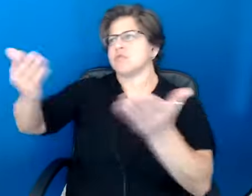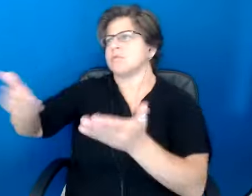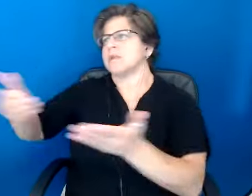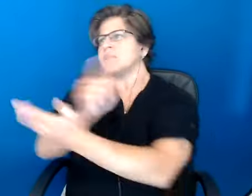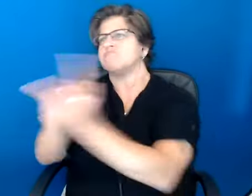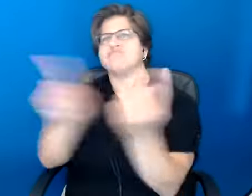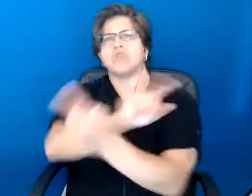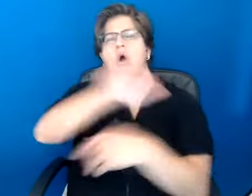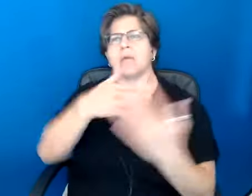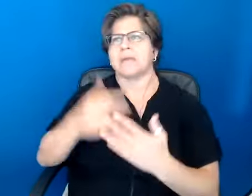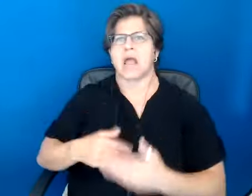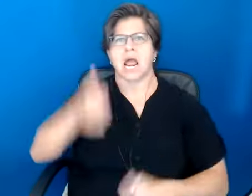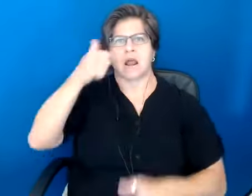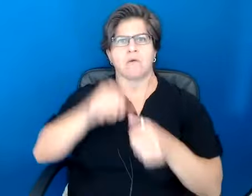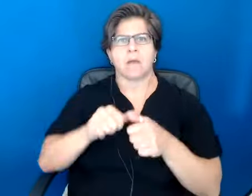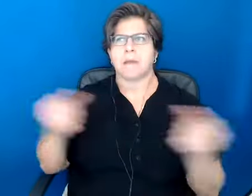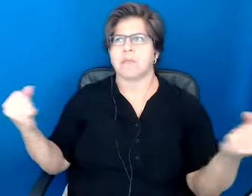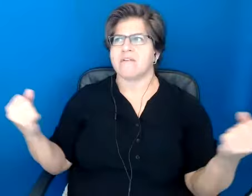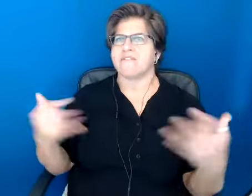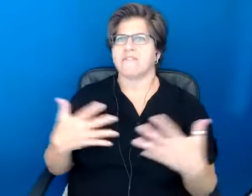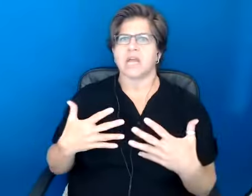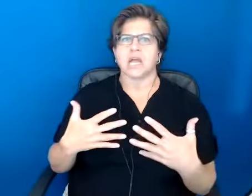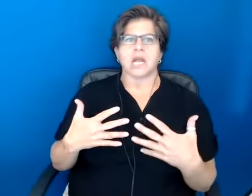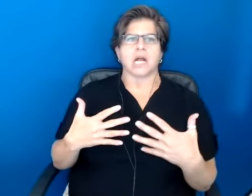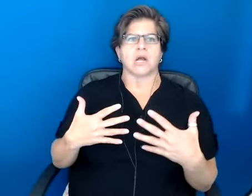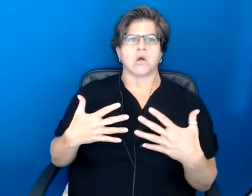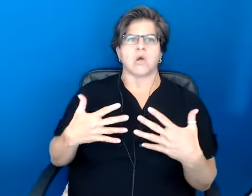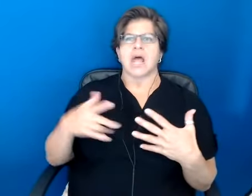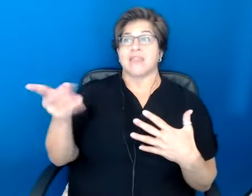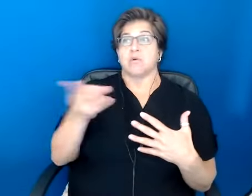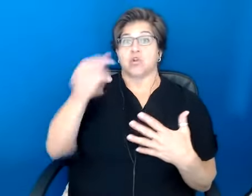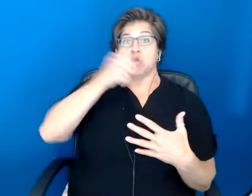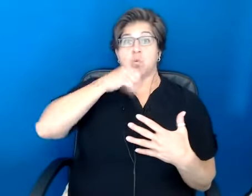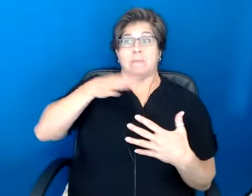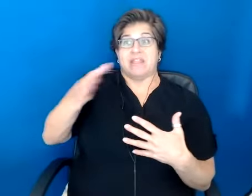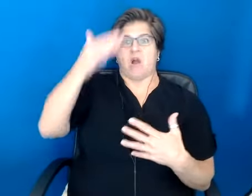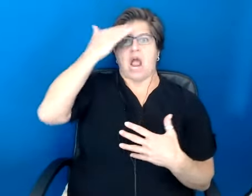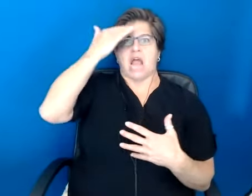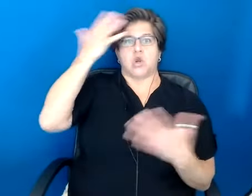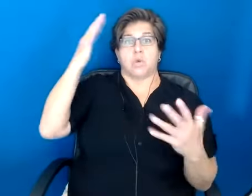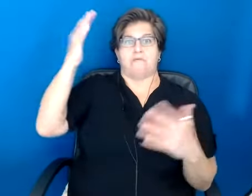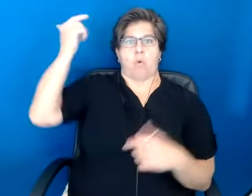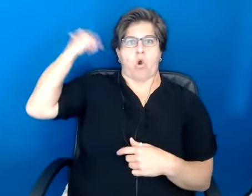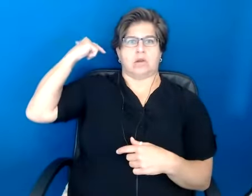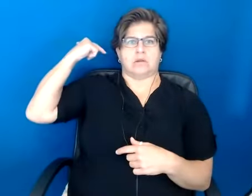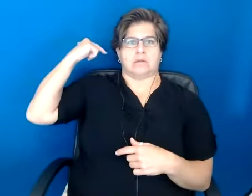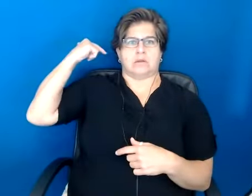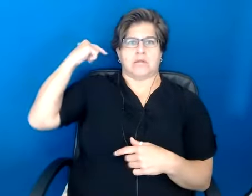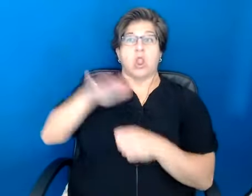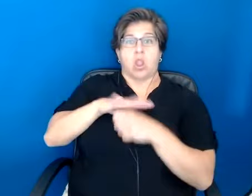opinions expressed here was strictly those of the person who gave them. Take the light and leave the rest. And I can remember the terrifying fear that came over